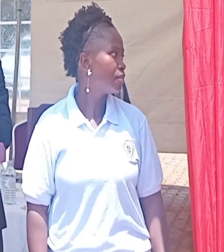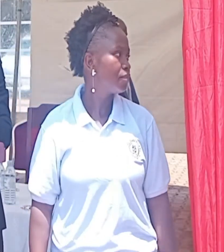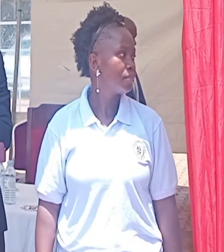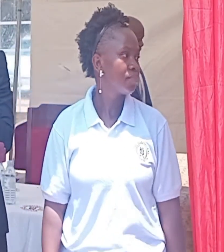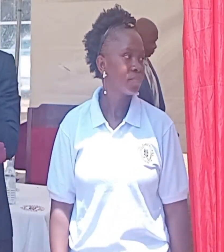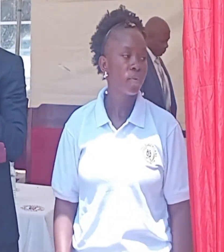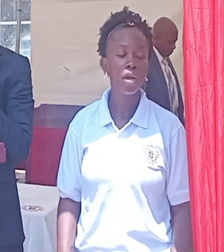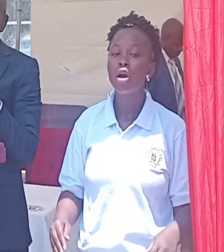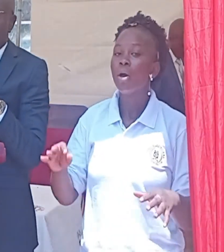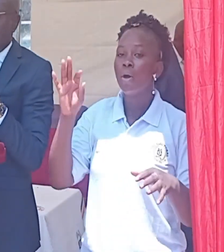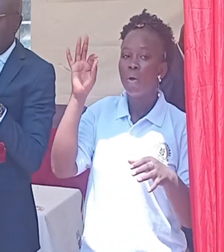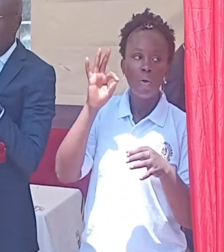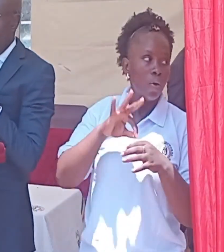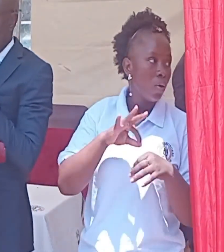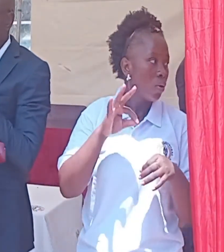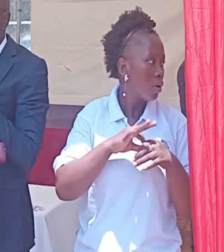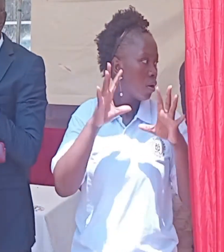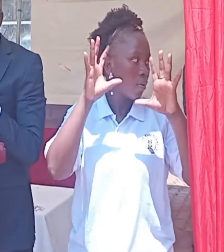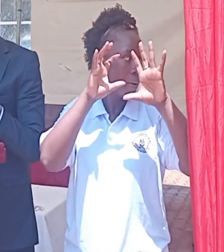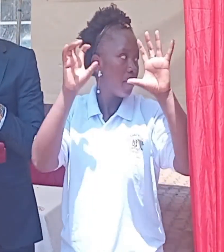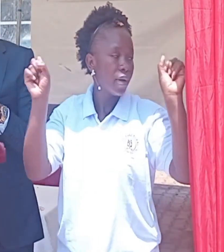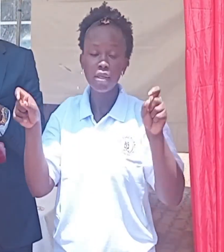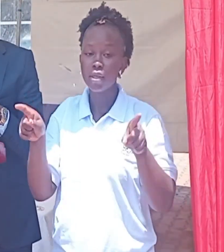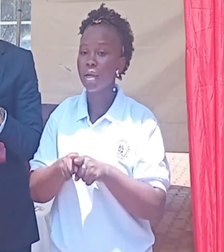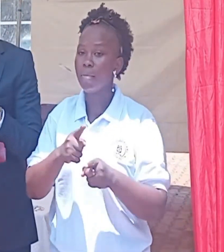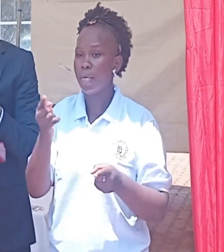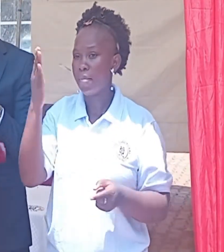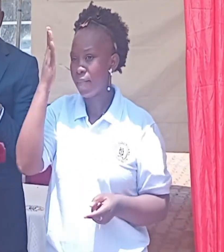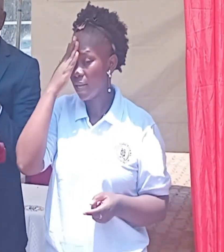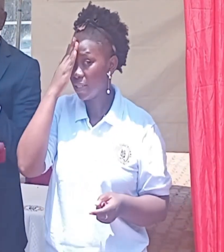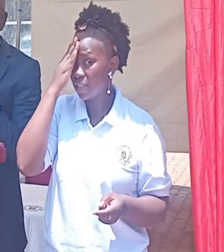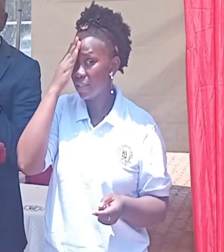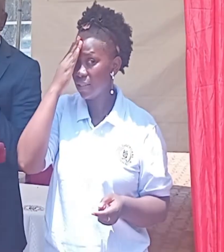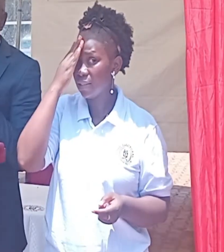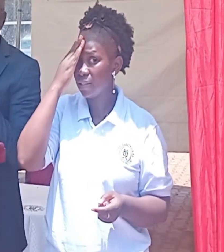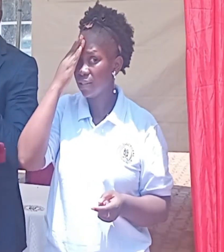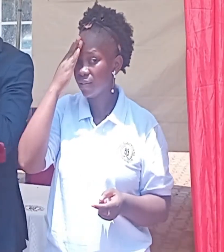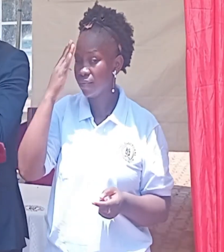Sorry, okulonda ku bwa pulezidenti nga bwe mumanyi nti